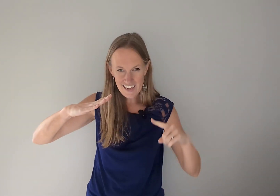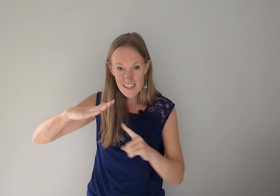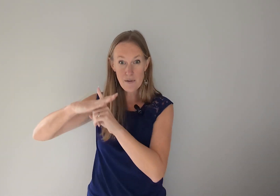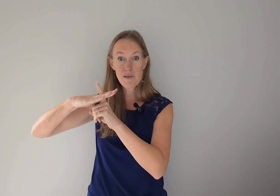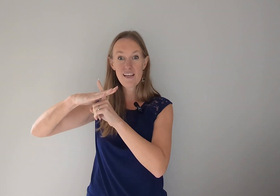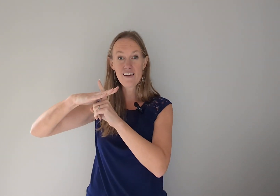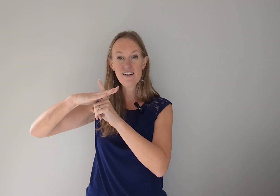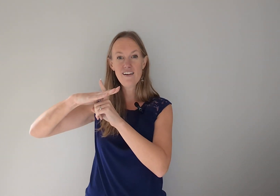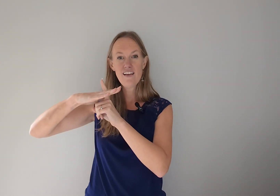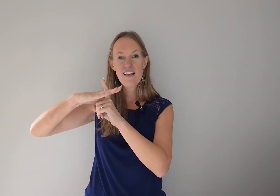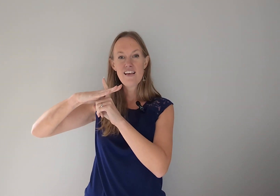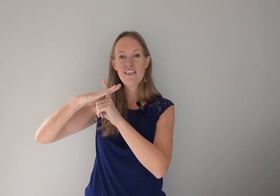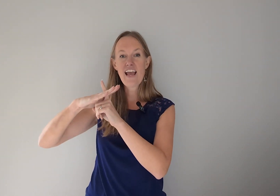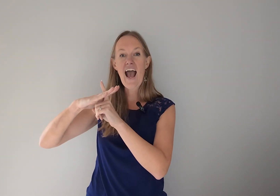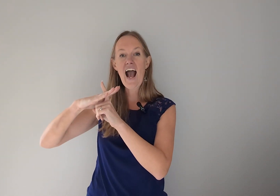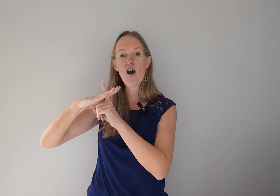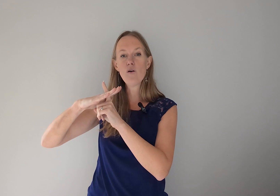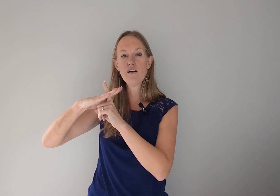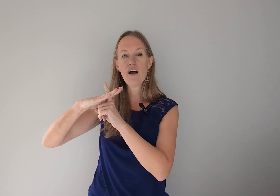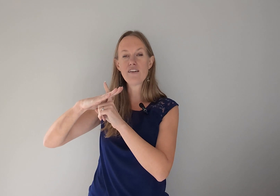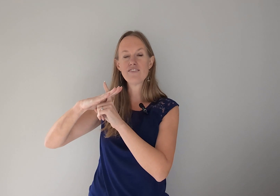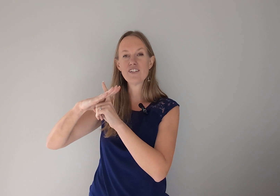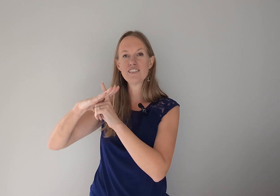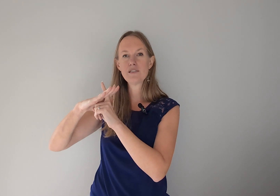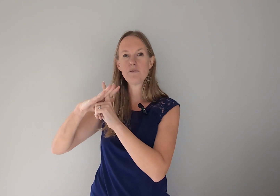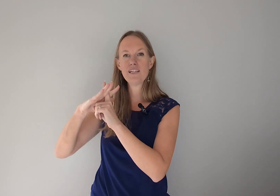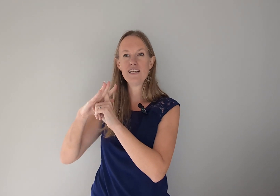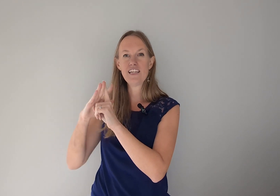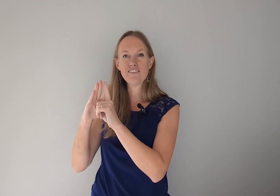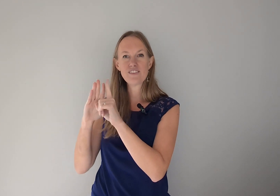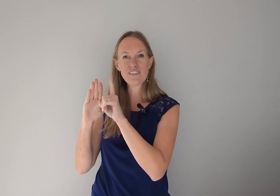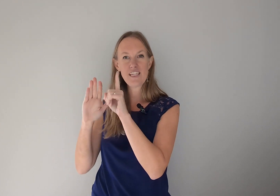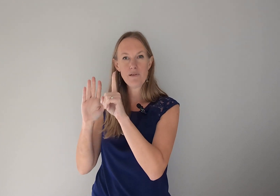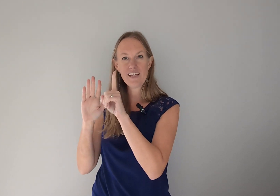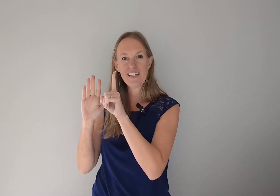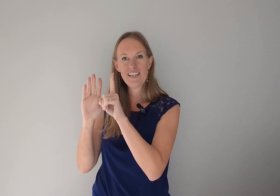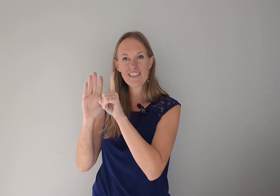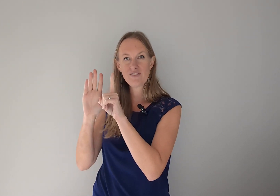Okay, appear the hour I first believed. So keeping that index